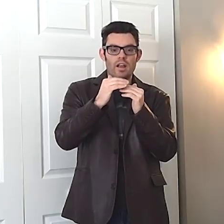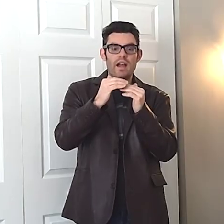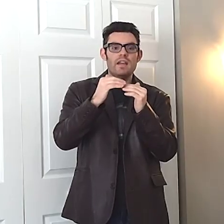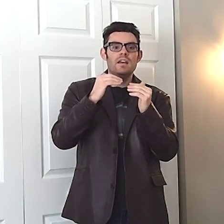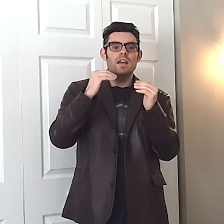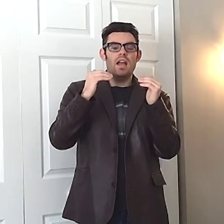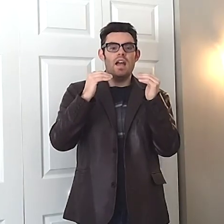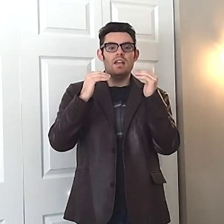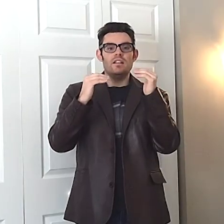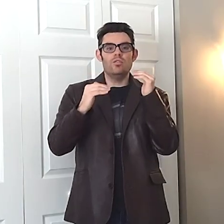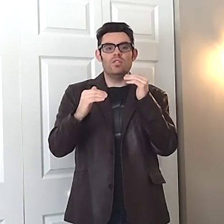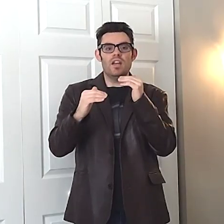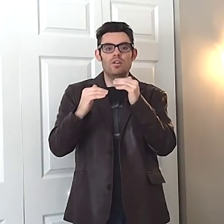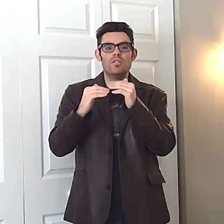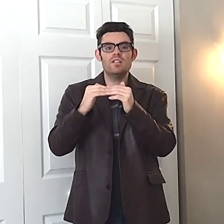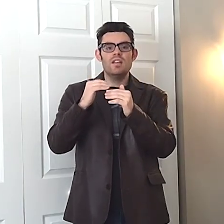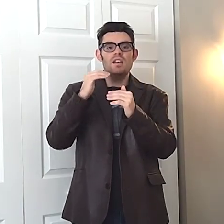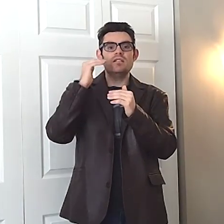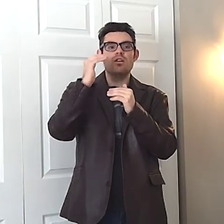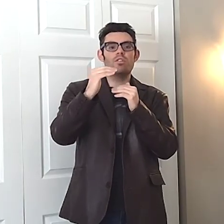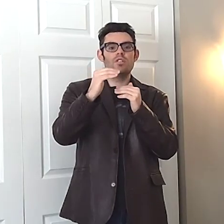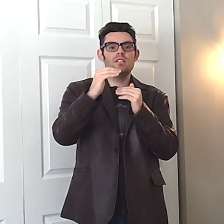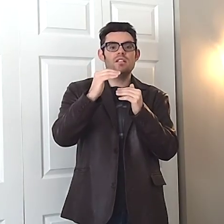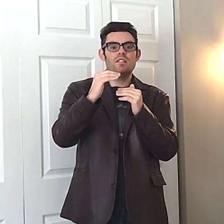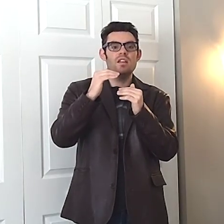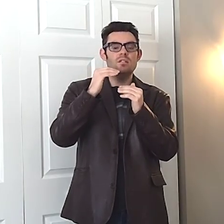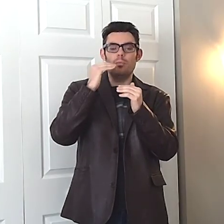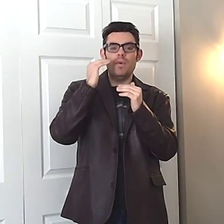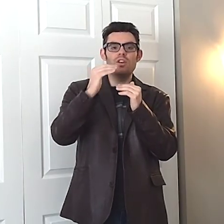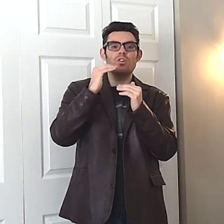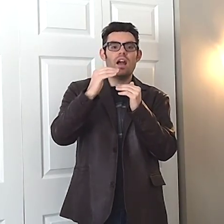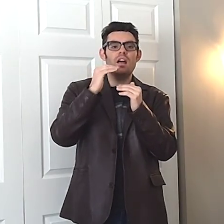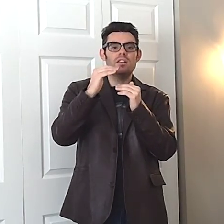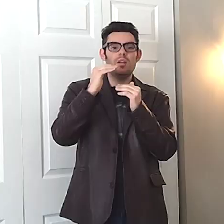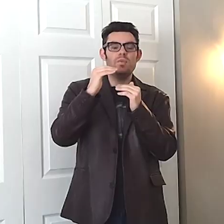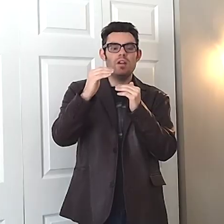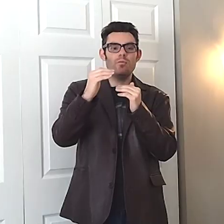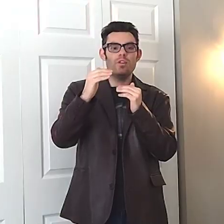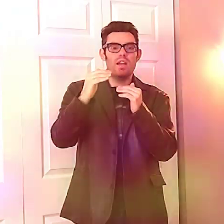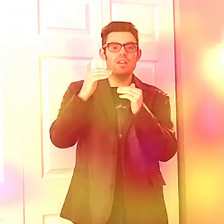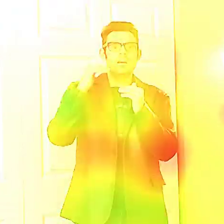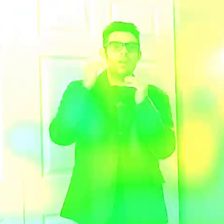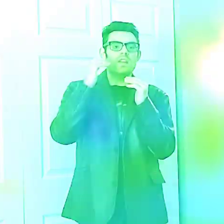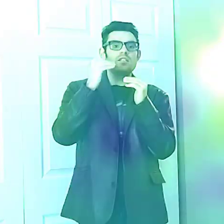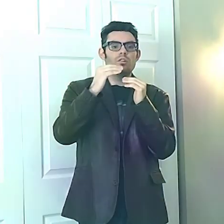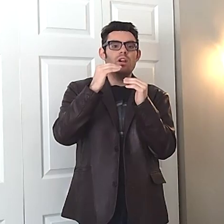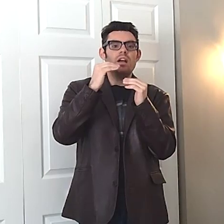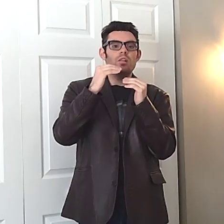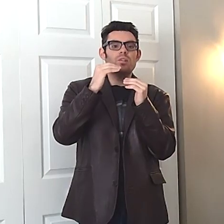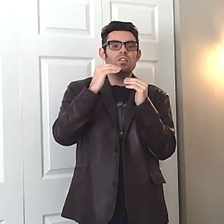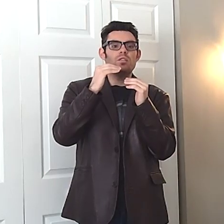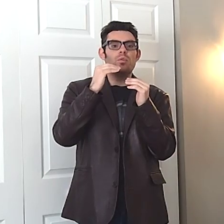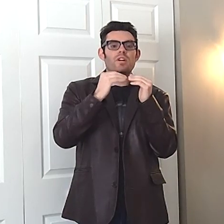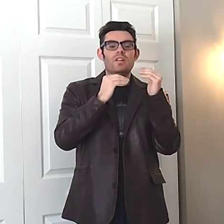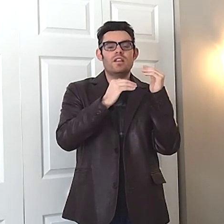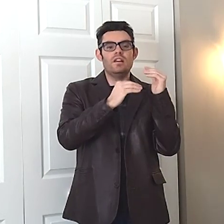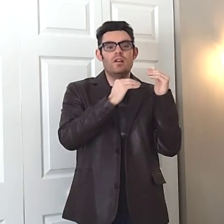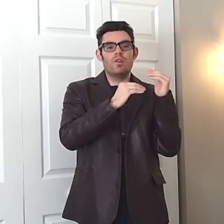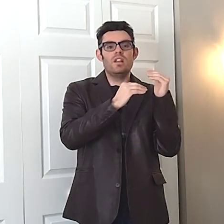okay? And they do in this case, the author does in this case, major hat tip to him for that. And that's a great element to this book, is that it really